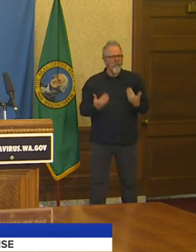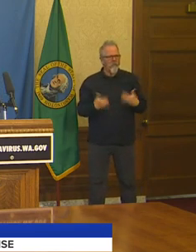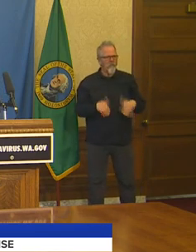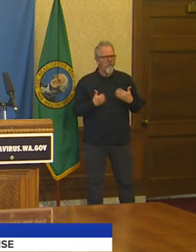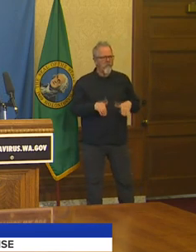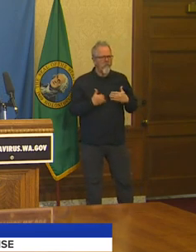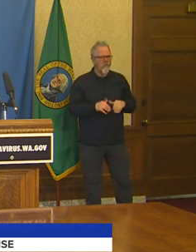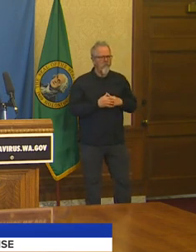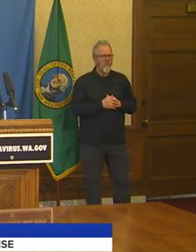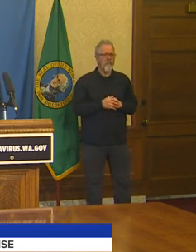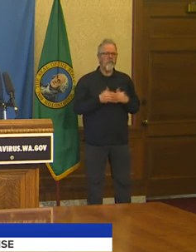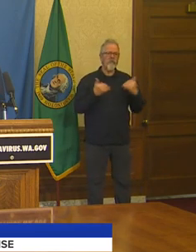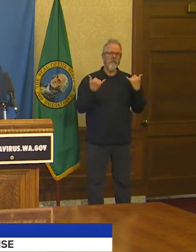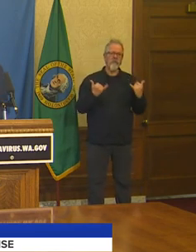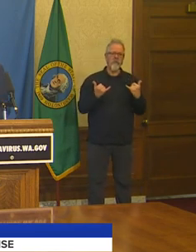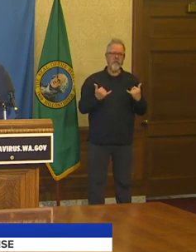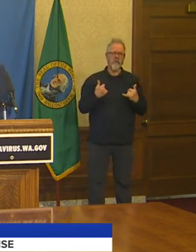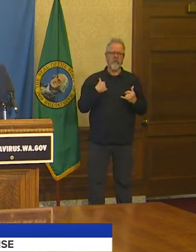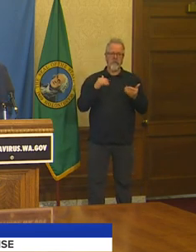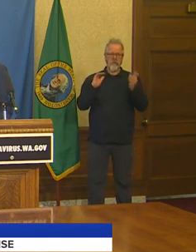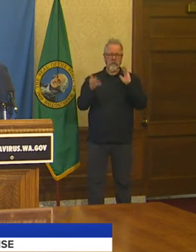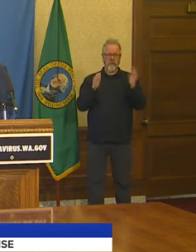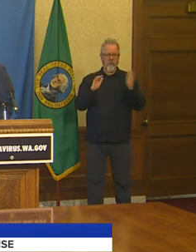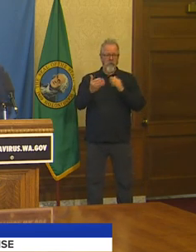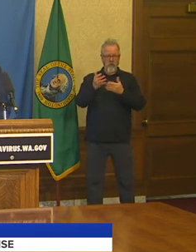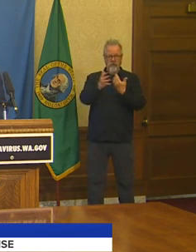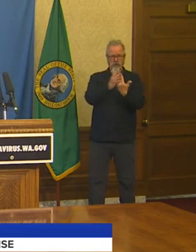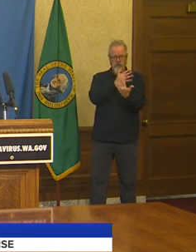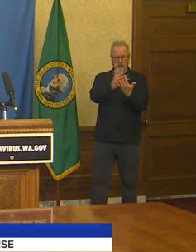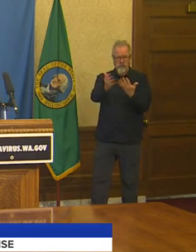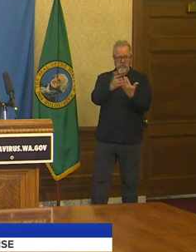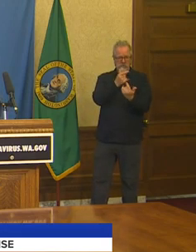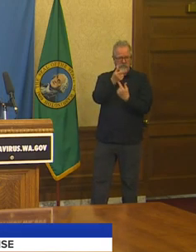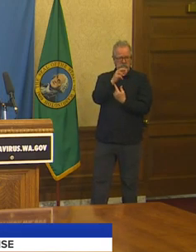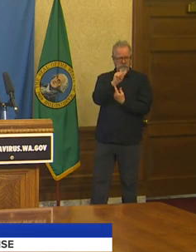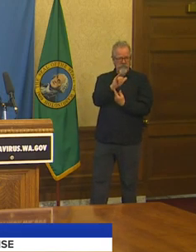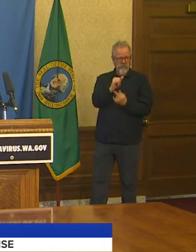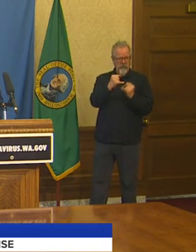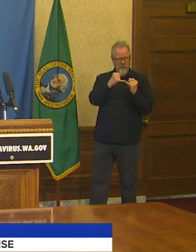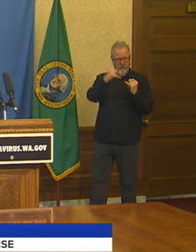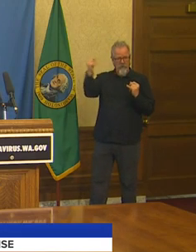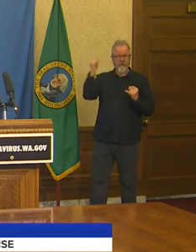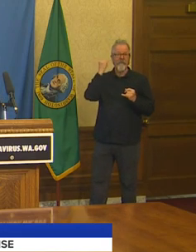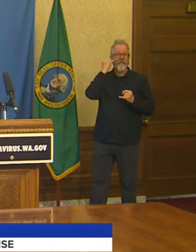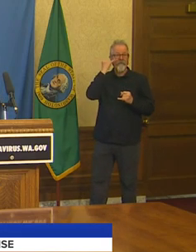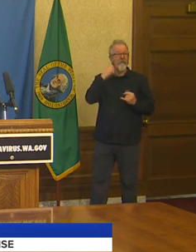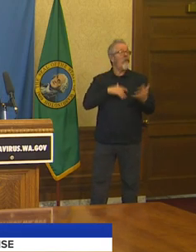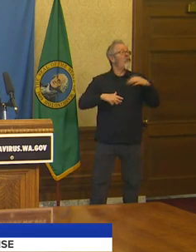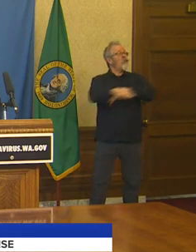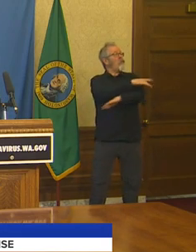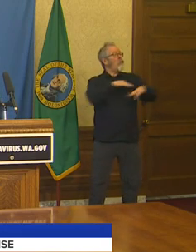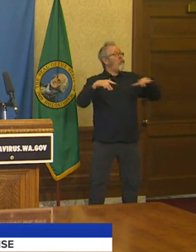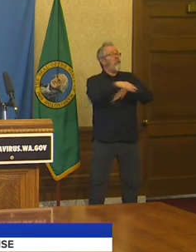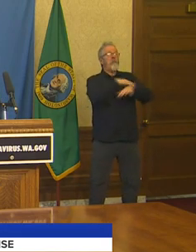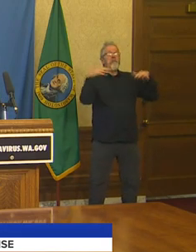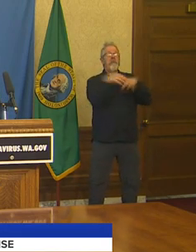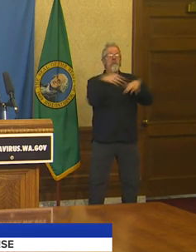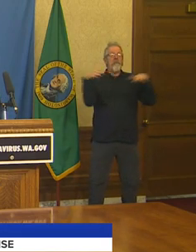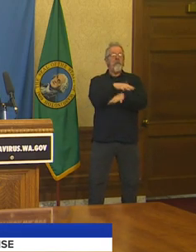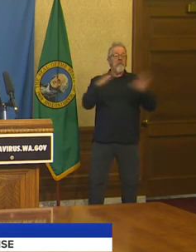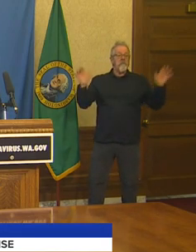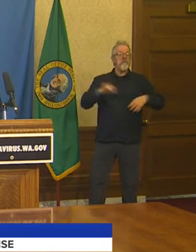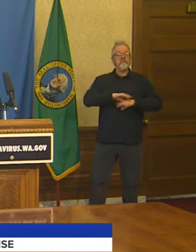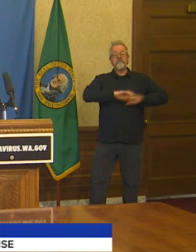dramatically. And the thing that grabs my attention in this model is the rate of that increase. You'll see the